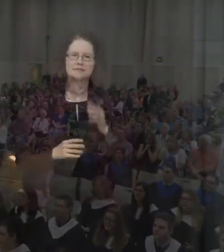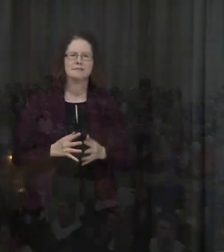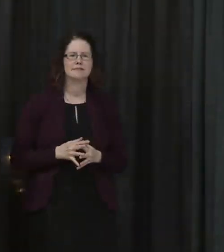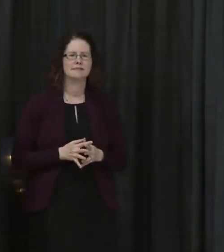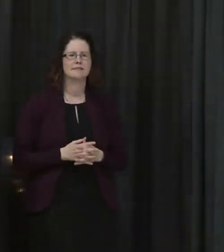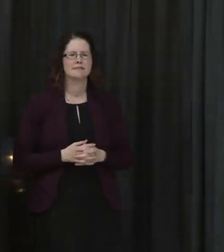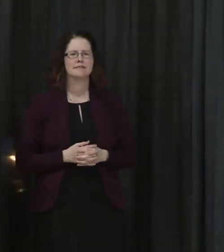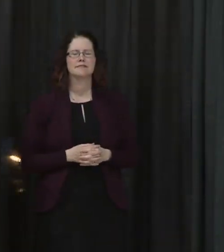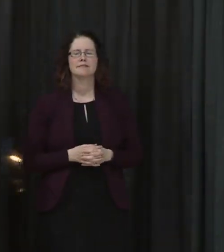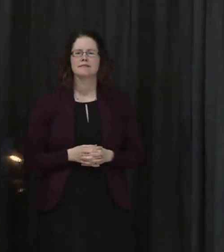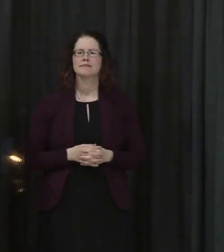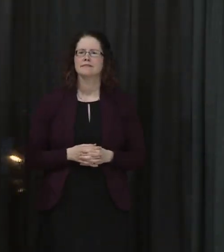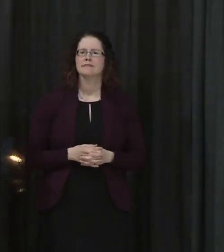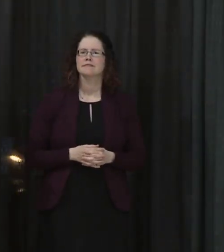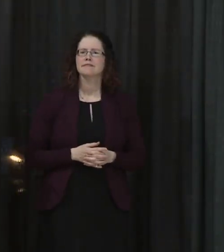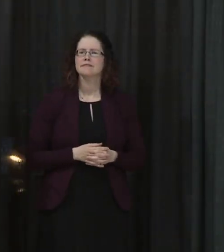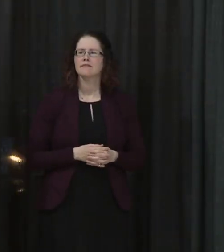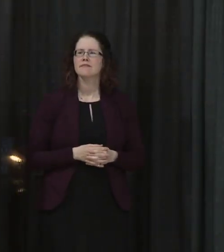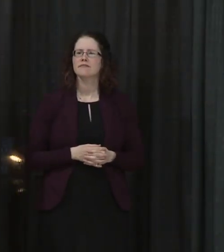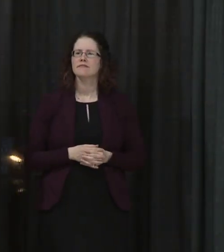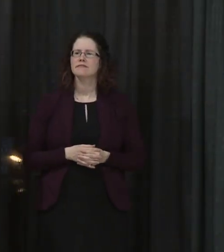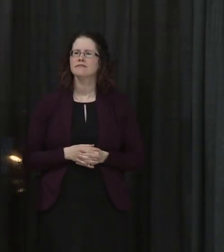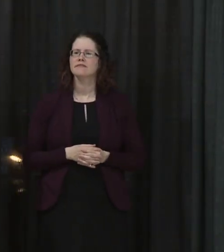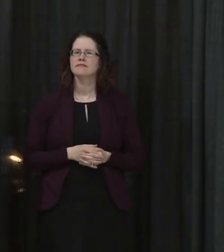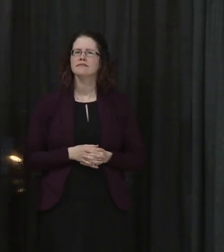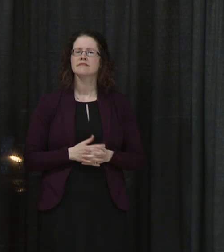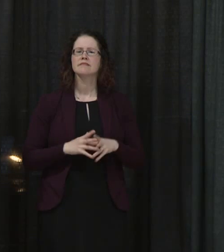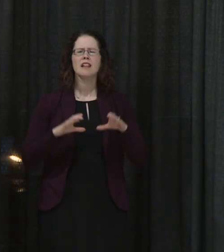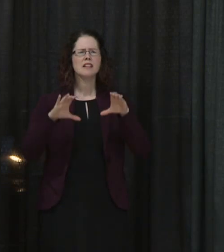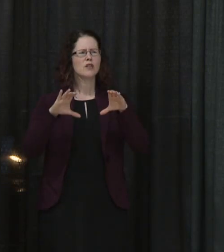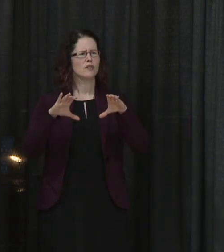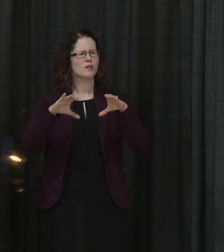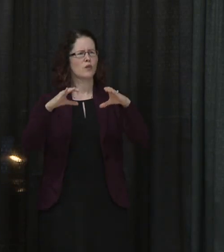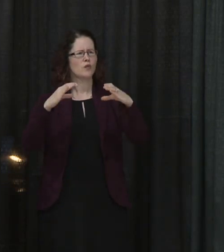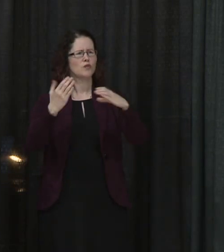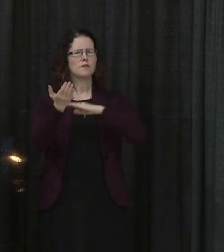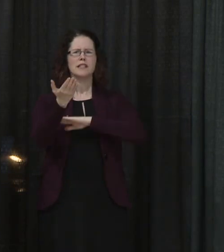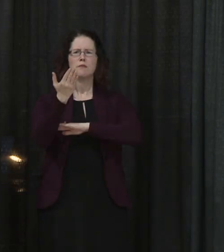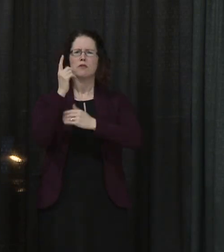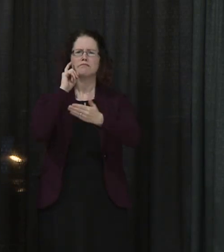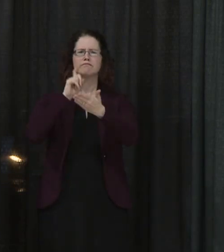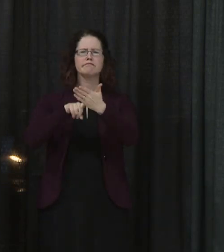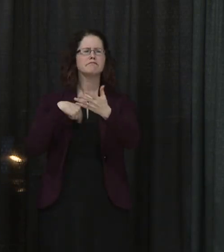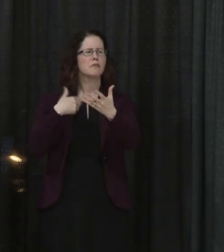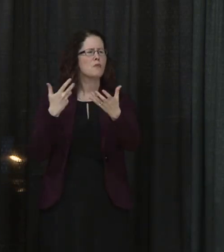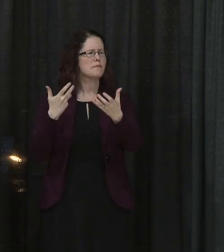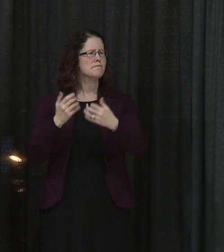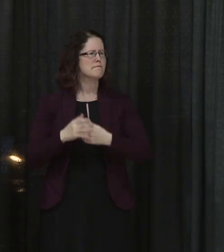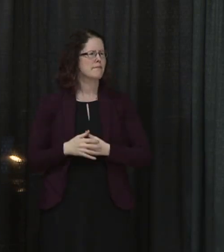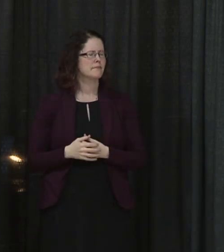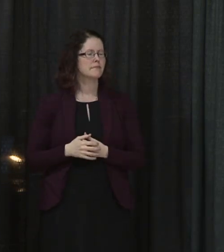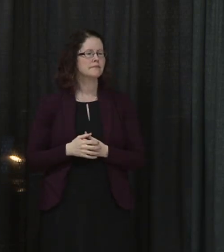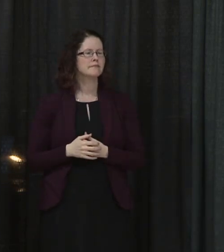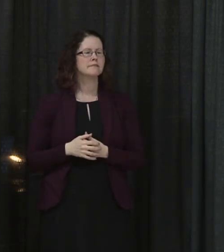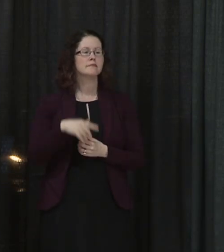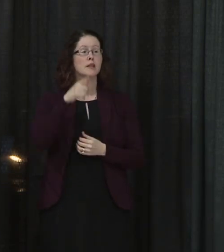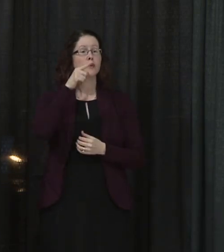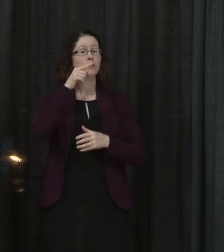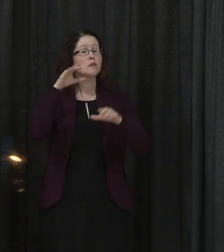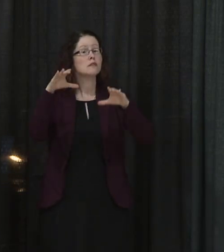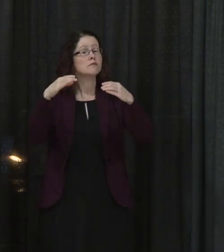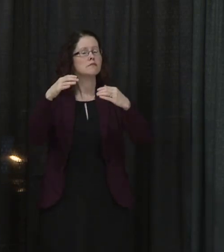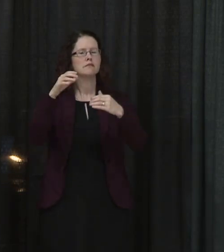And before I conclude, there's one other important group that I'd like to recognize this morning. For decades, our alumni have been driven